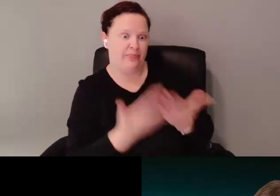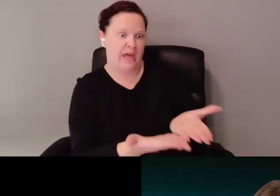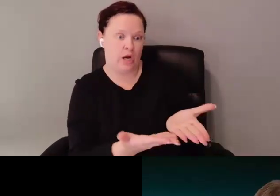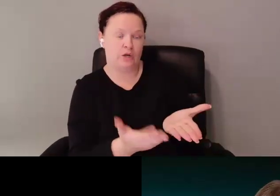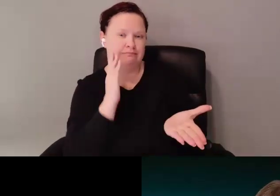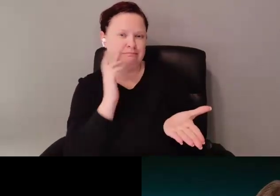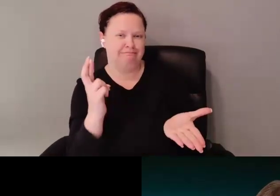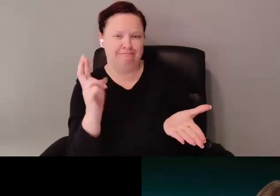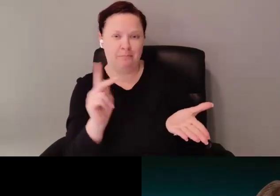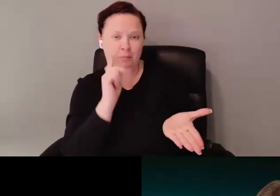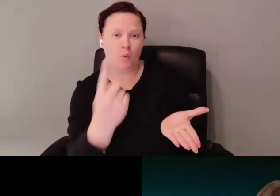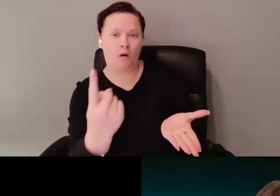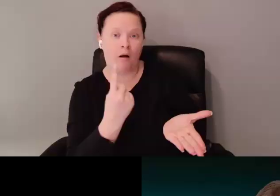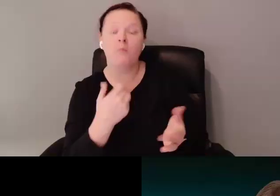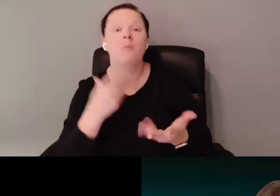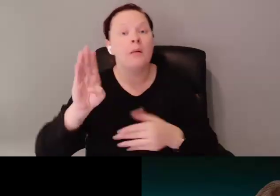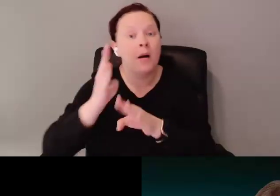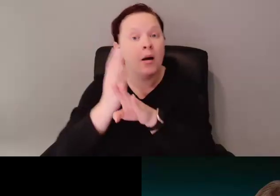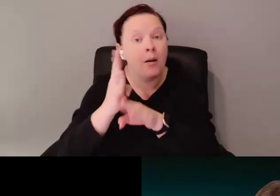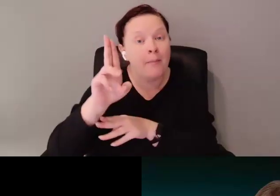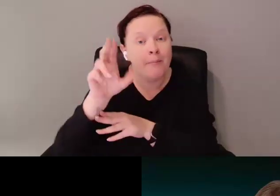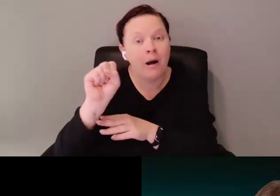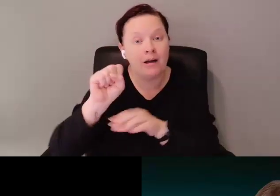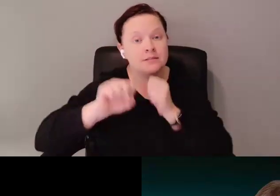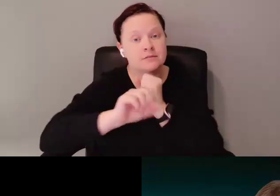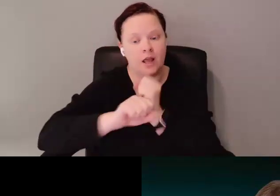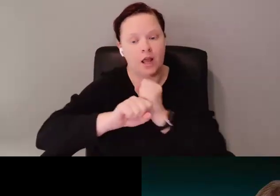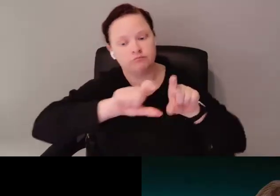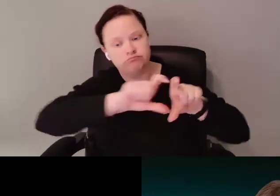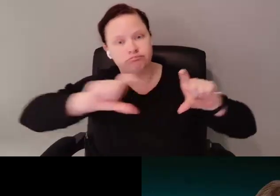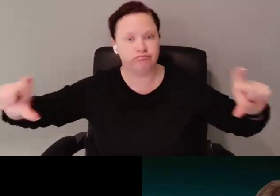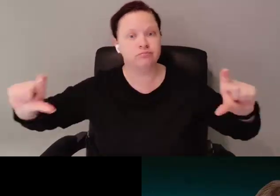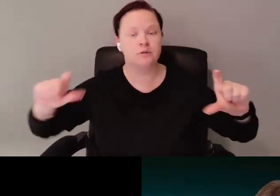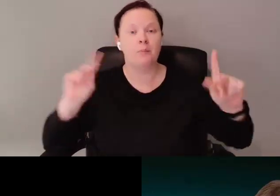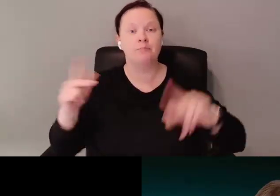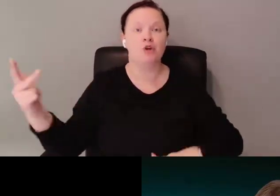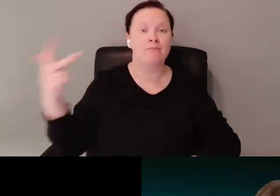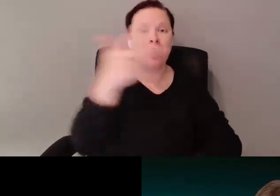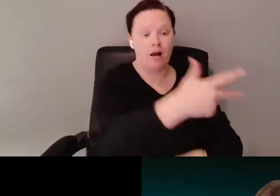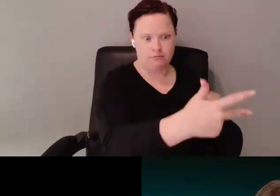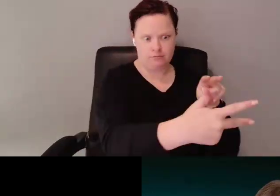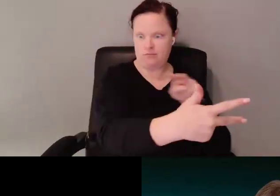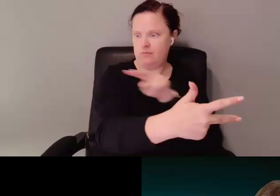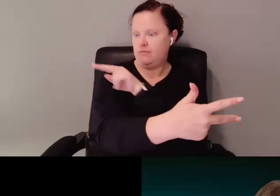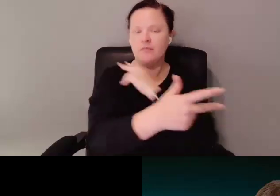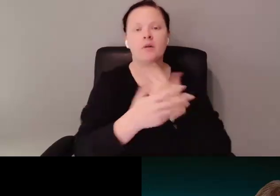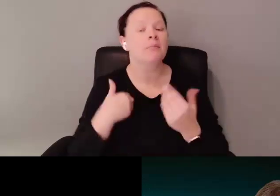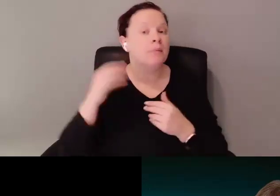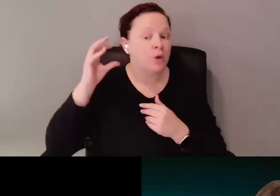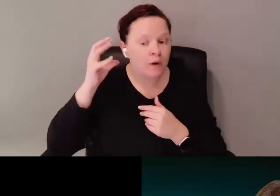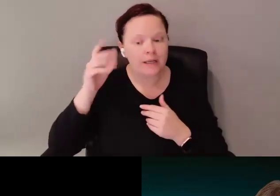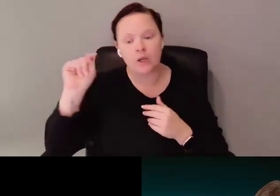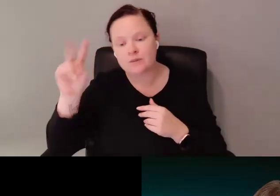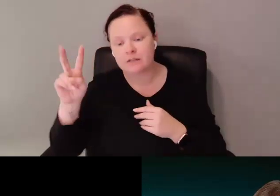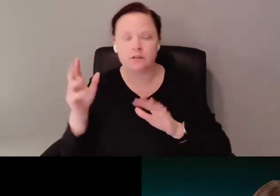be a bus ad, like where you're driving by and it's on a bus stop. It could be radio and TV. That's